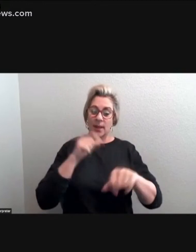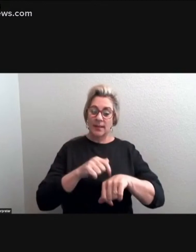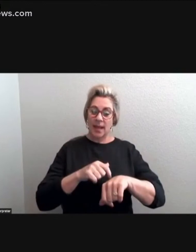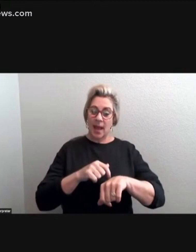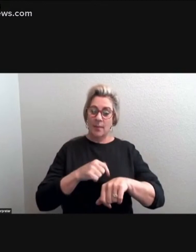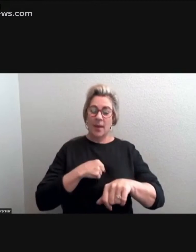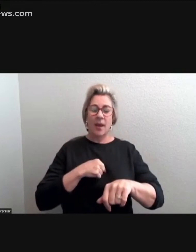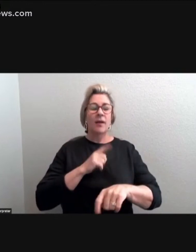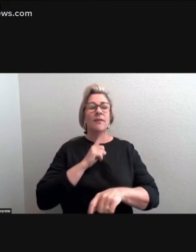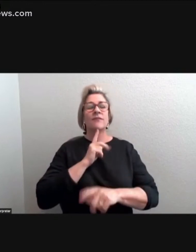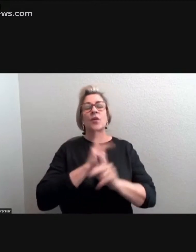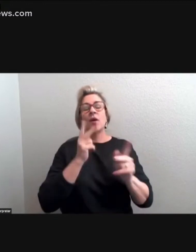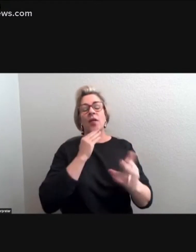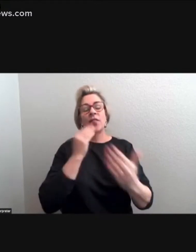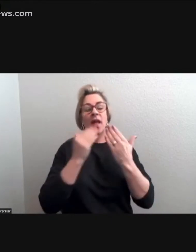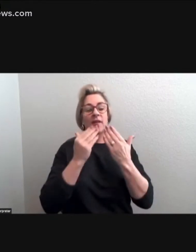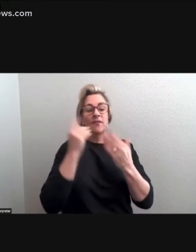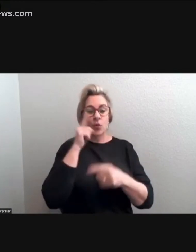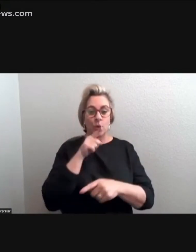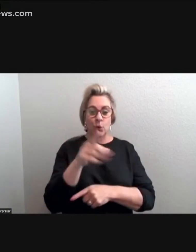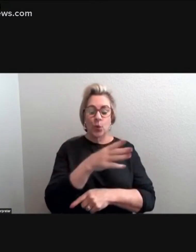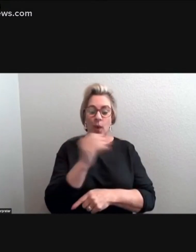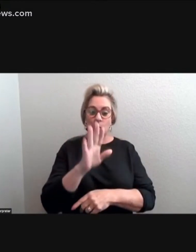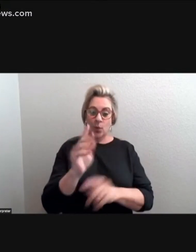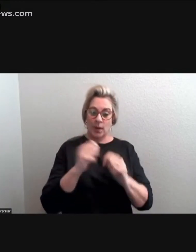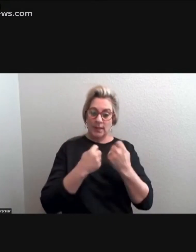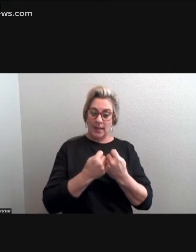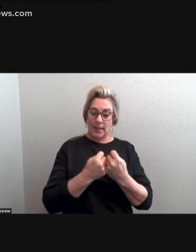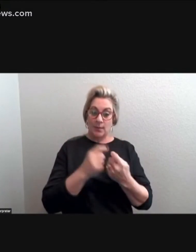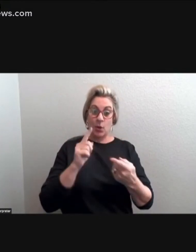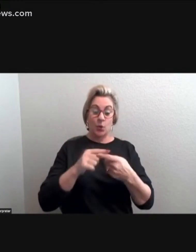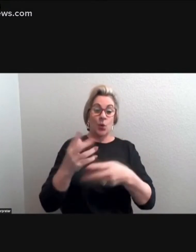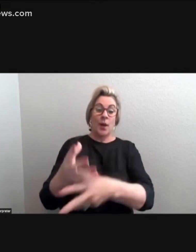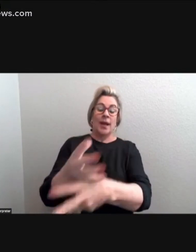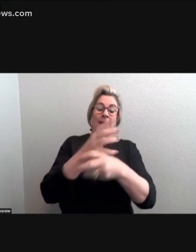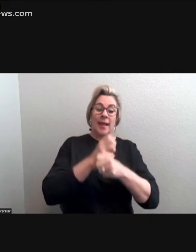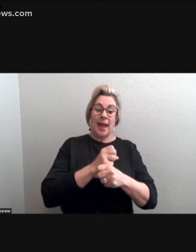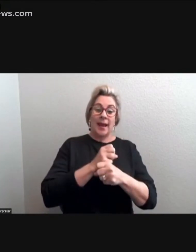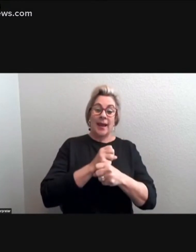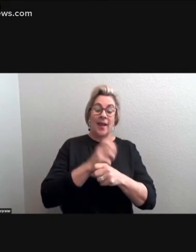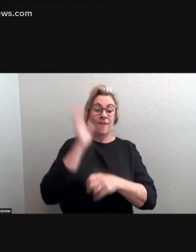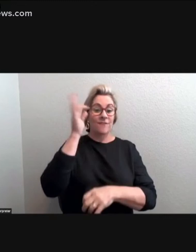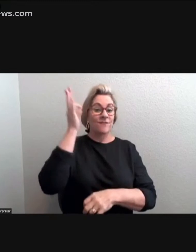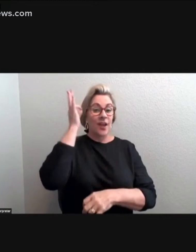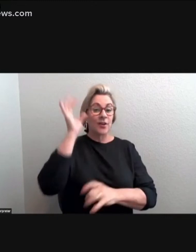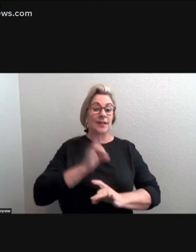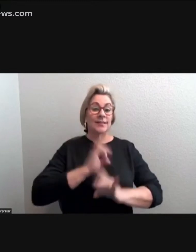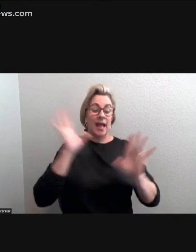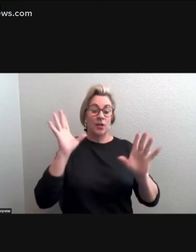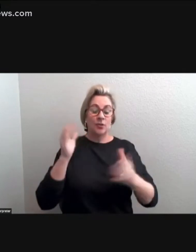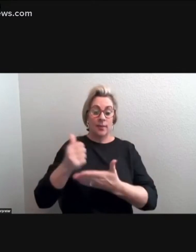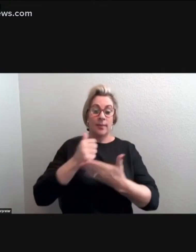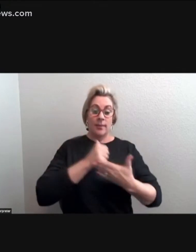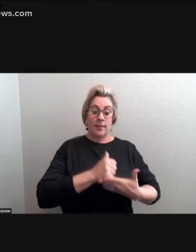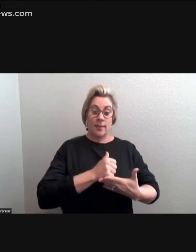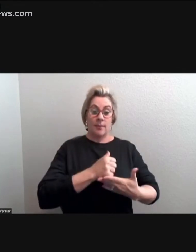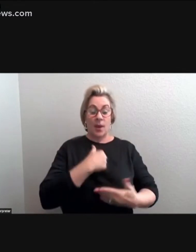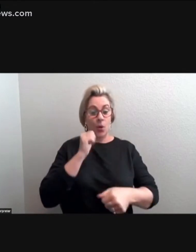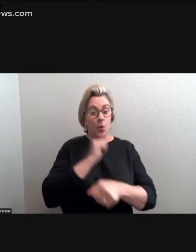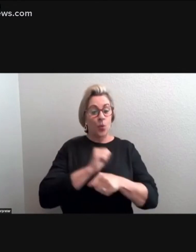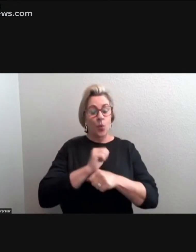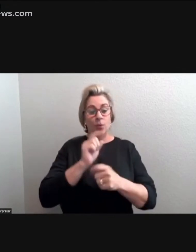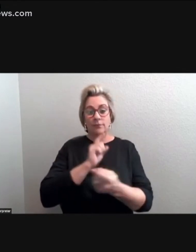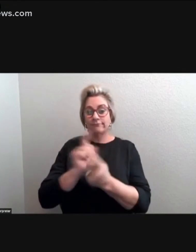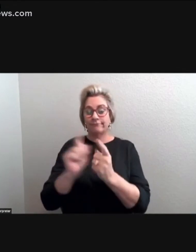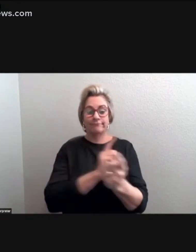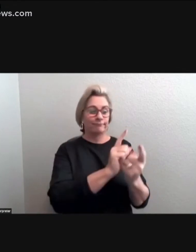particularly grateful to you and your team for your swift action in securing federal disaster relief and in the support of our foundation as we work to meet the needs